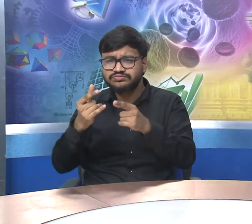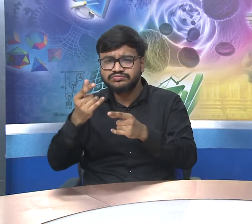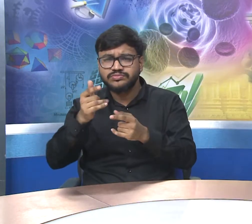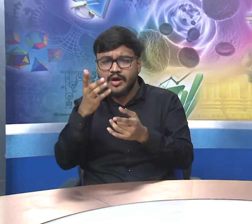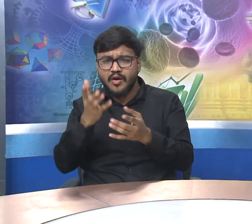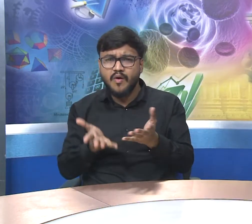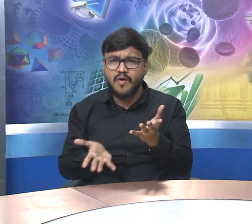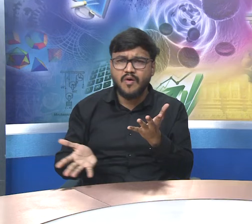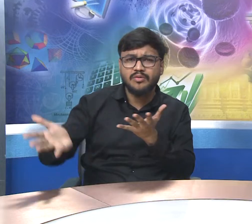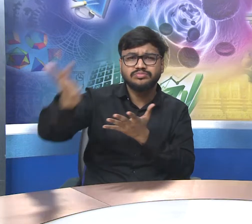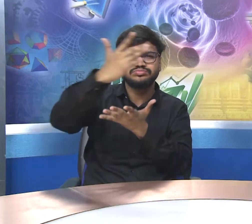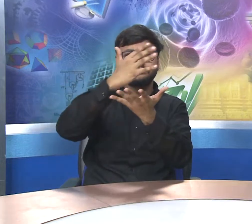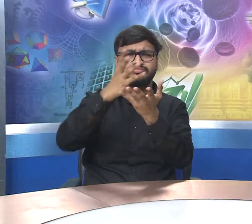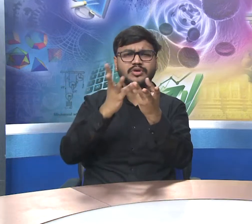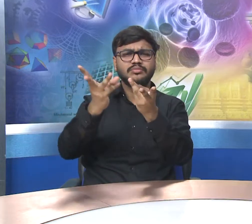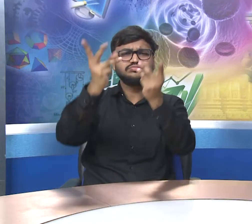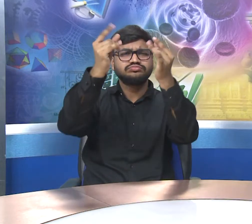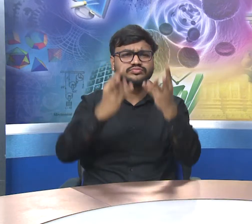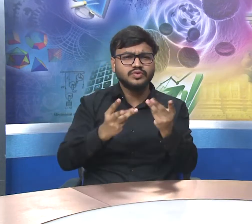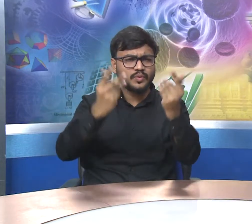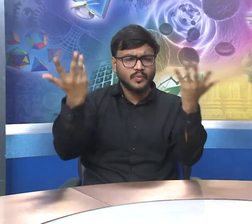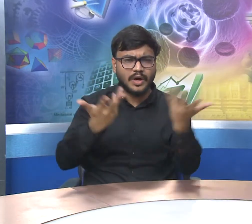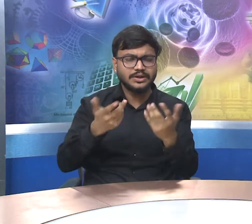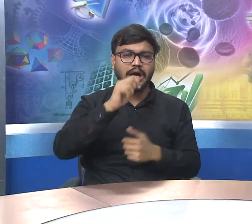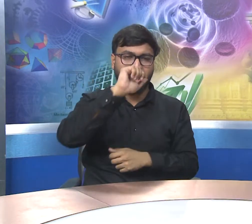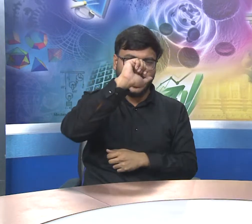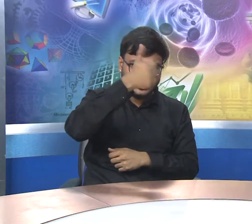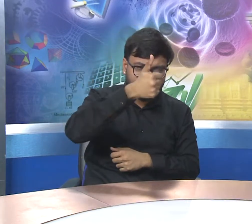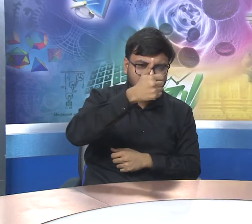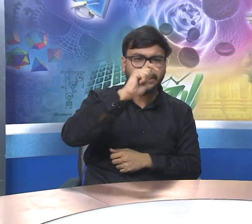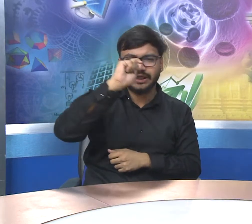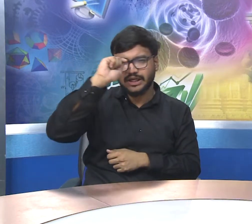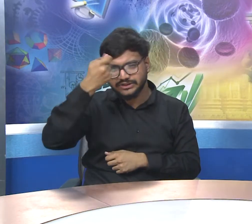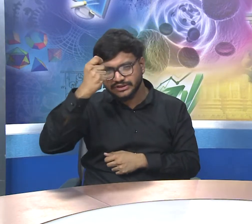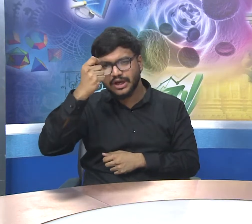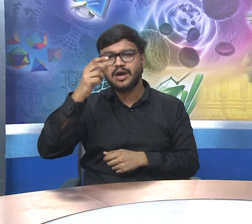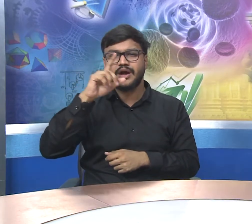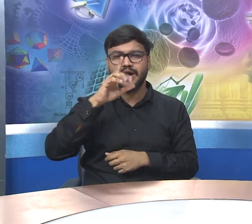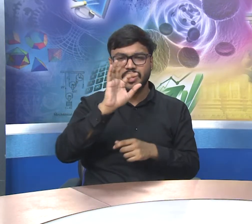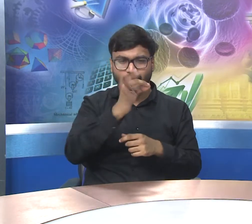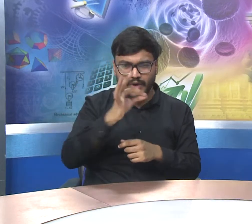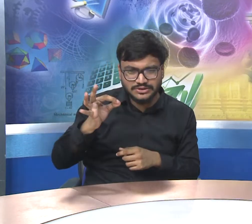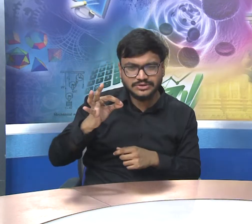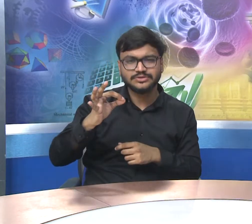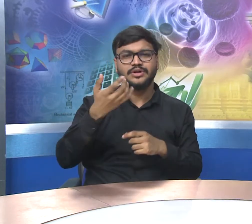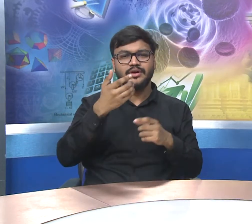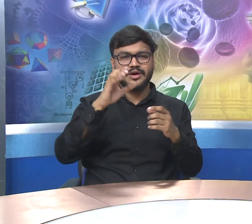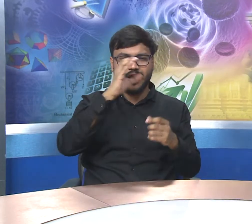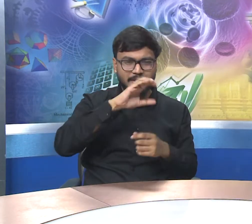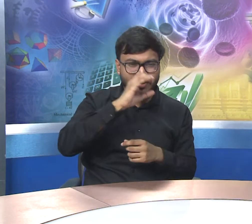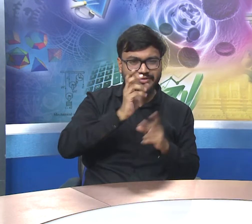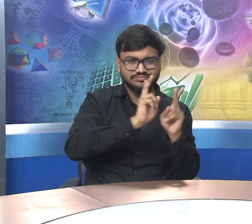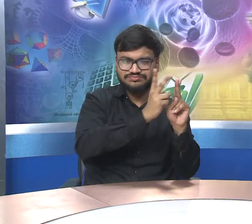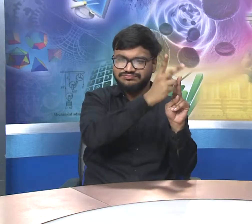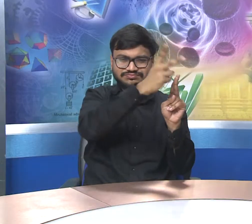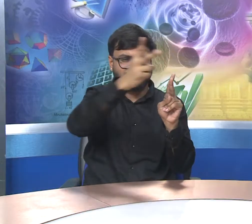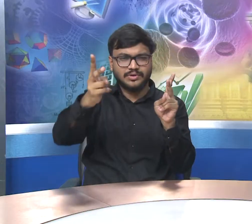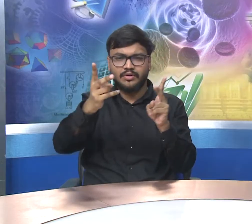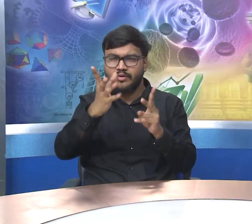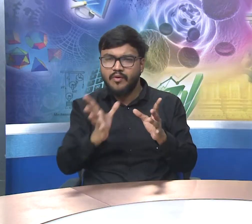is the spoken language group, a people who has a spoken language, whether it is